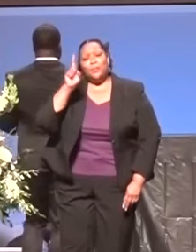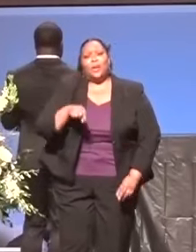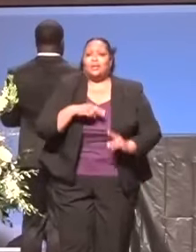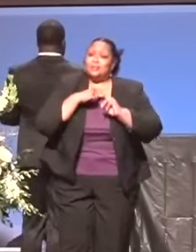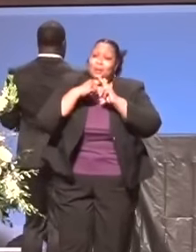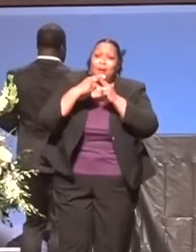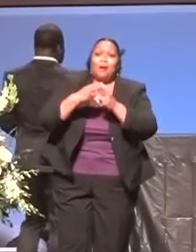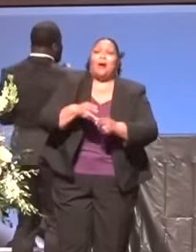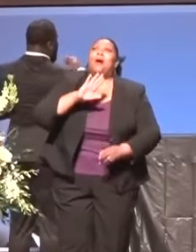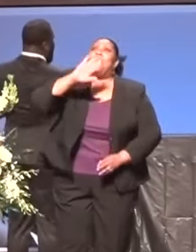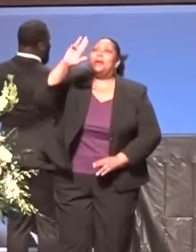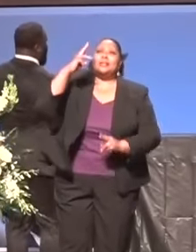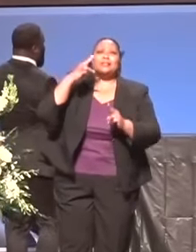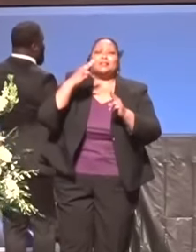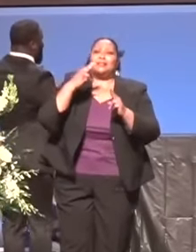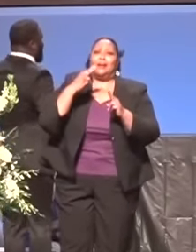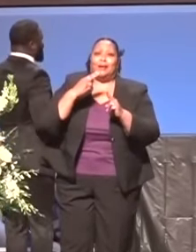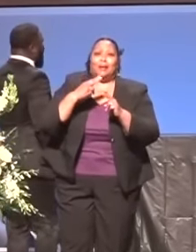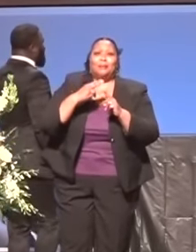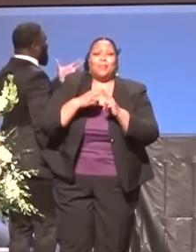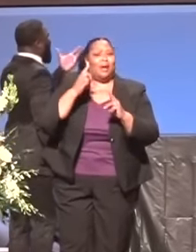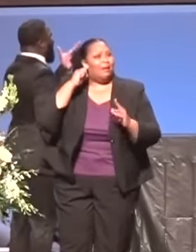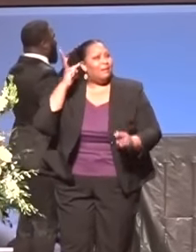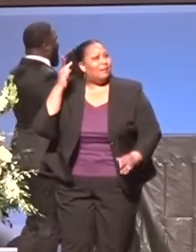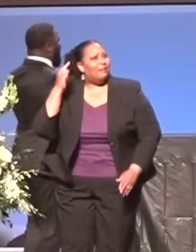Just call his name.